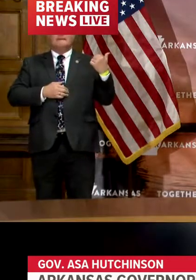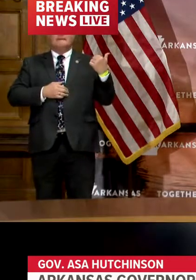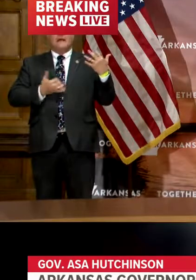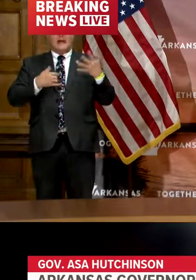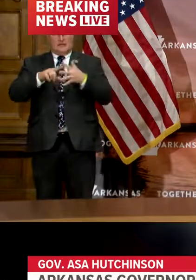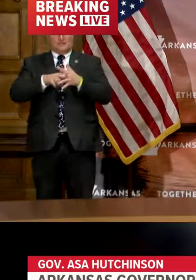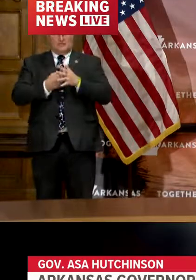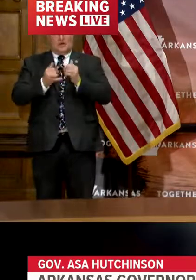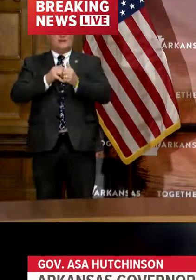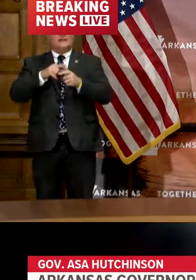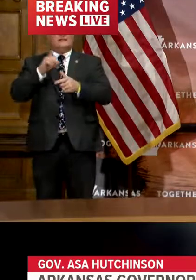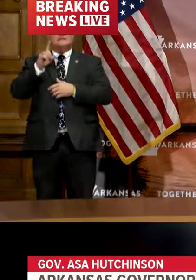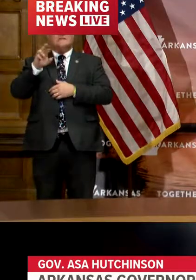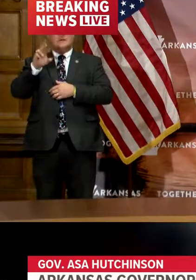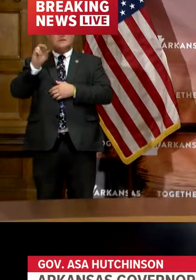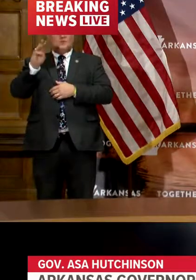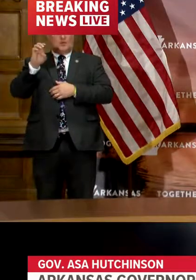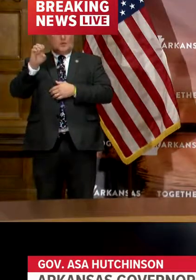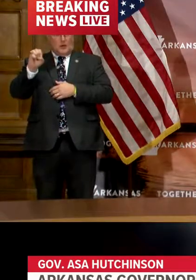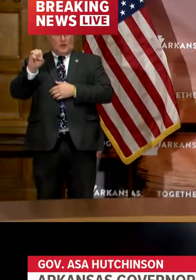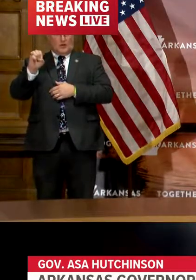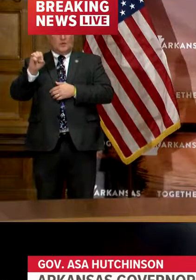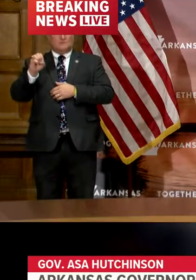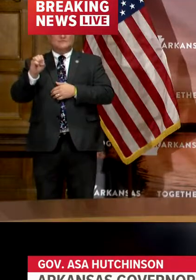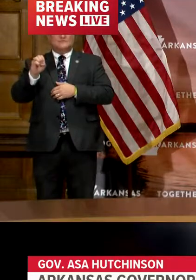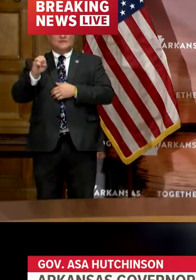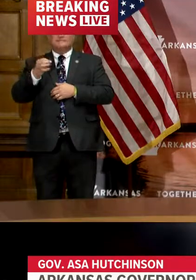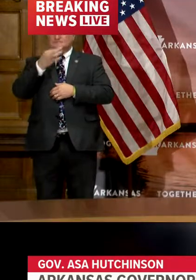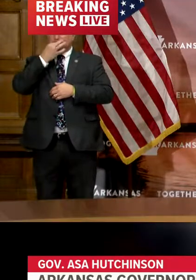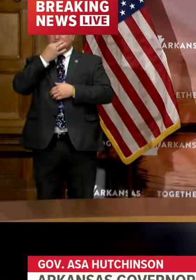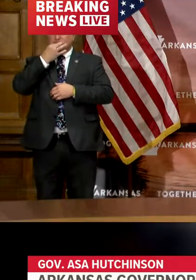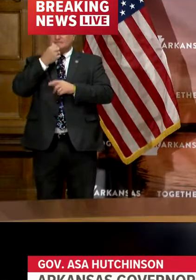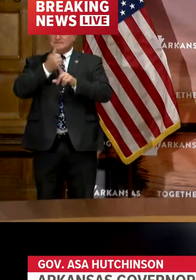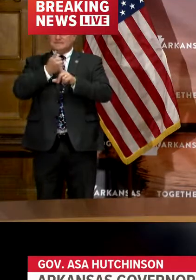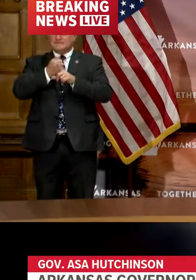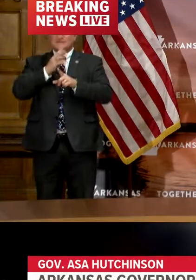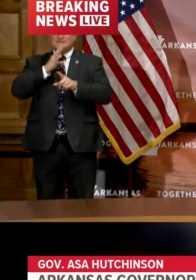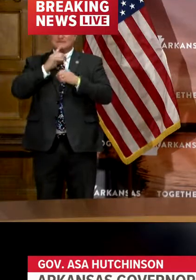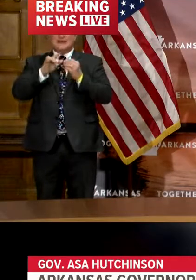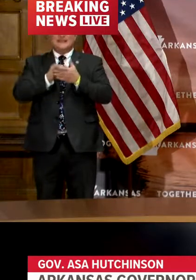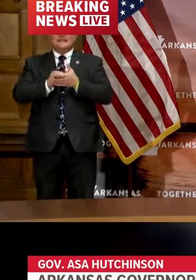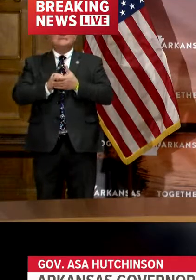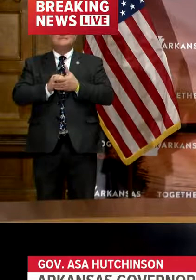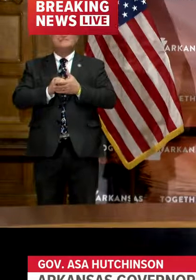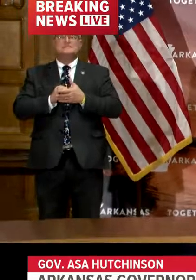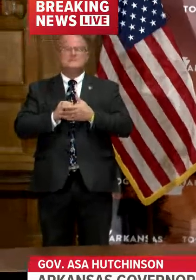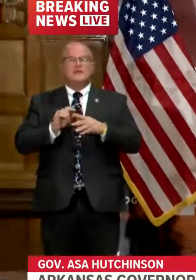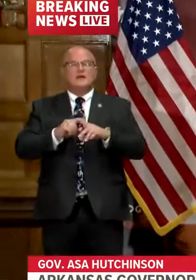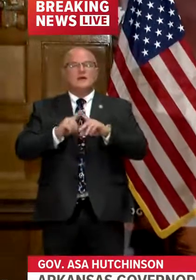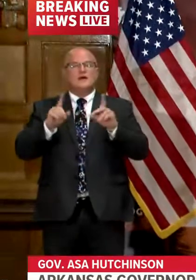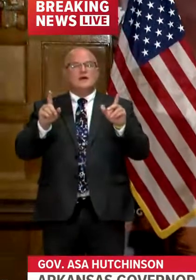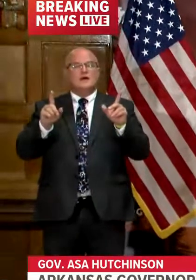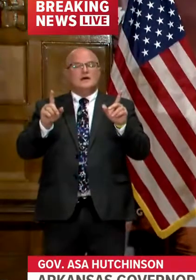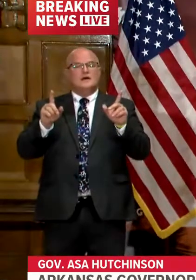I'll start, and then Dr. Romero, obviously our resident expert, can comment on that. But